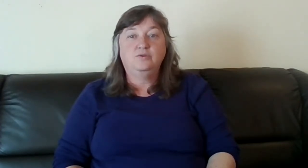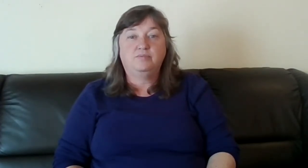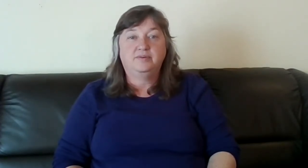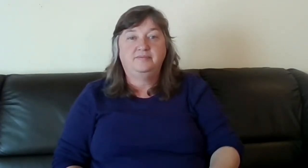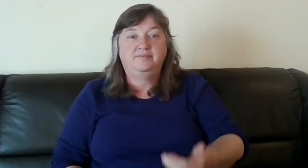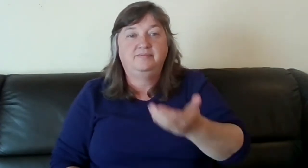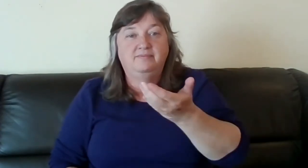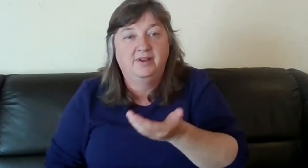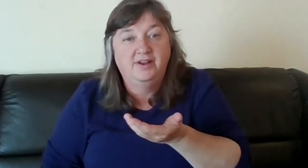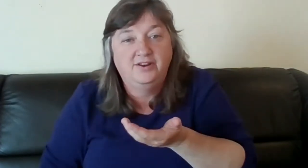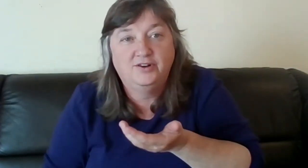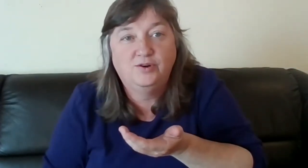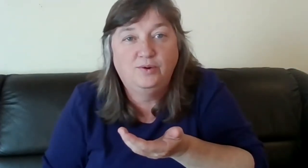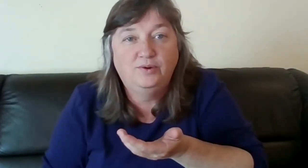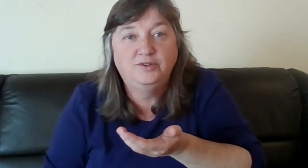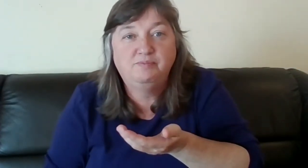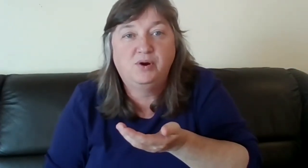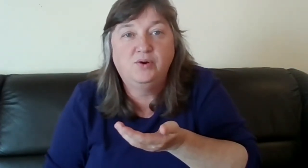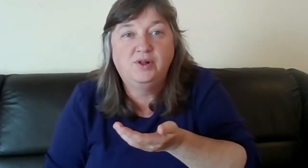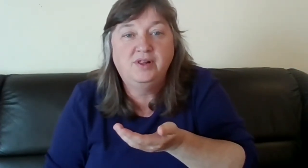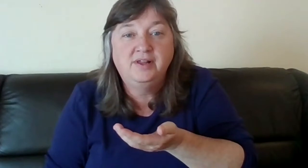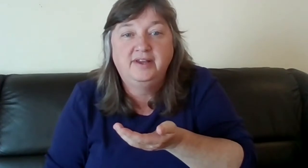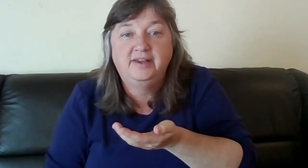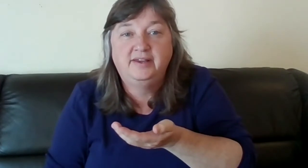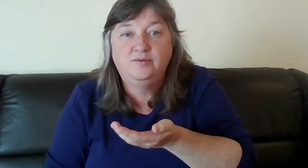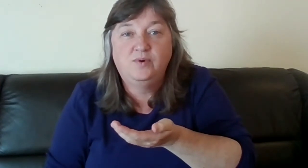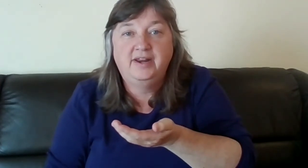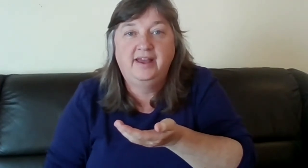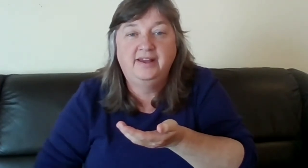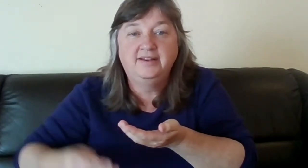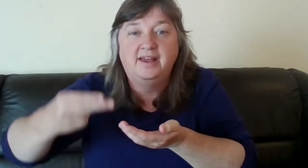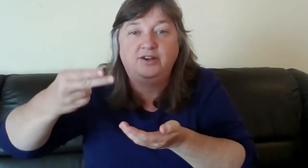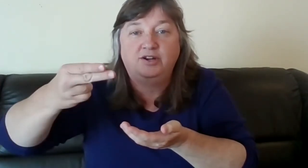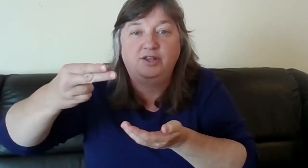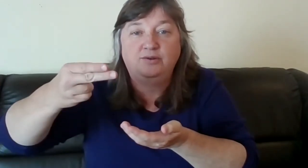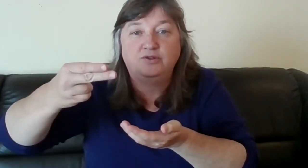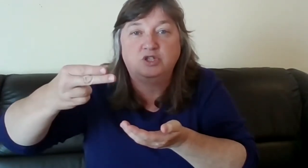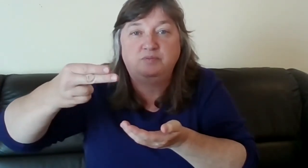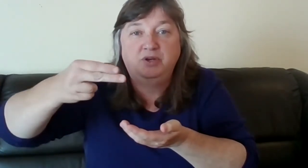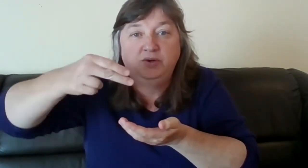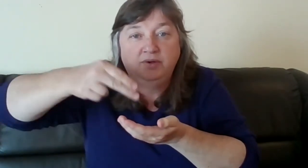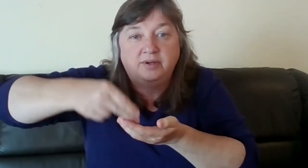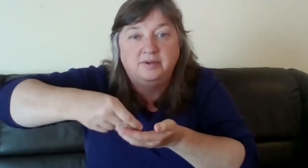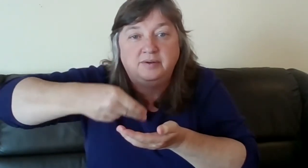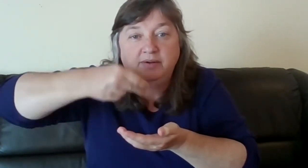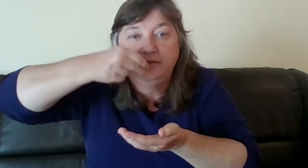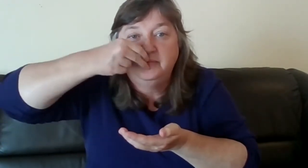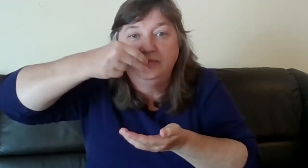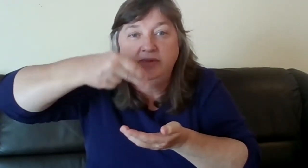Soup. You're going to hold your bowl in one hand and you're going to use your spoon in